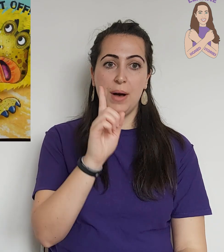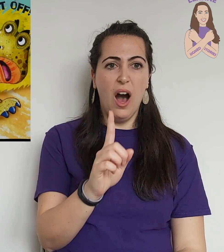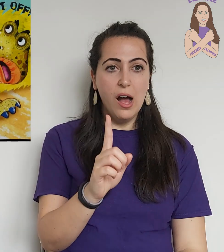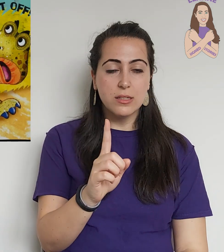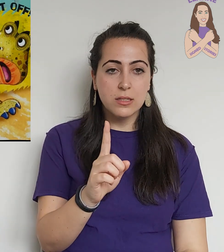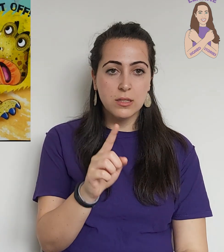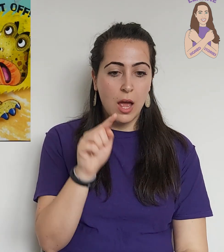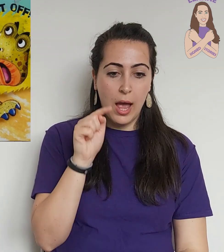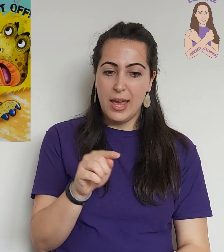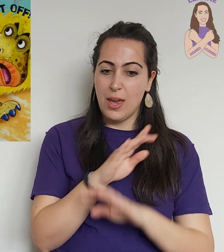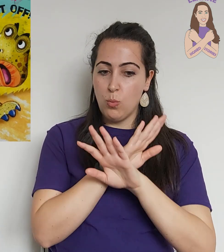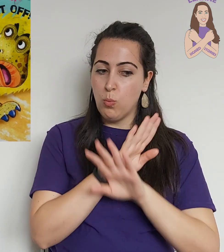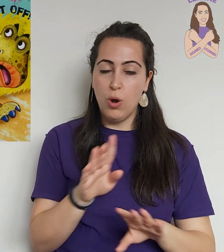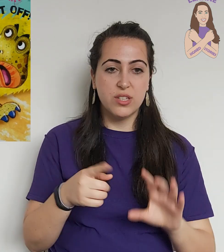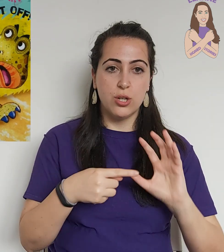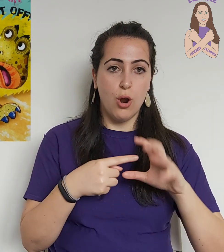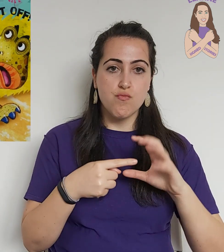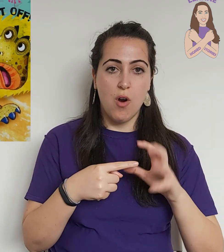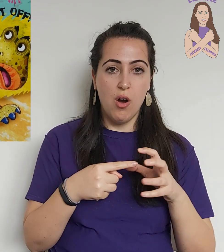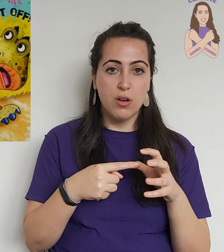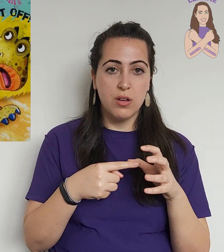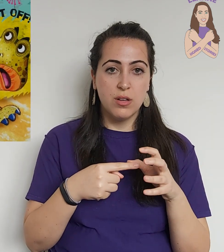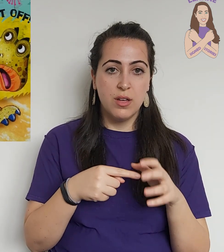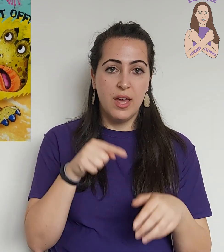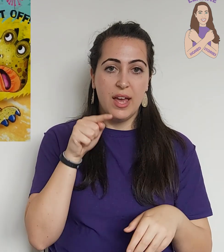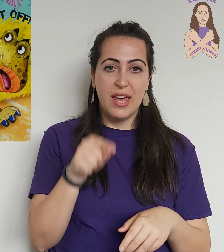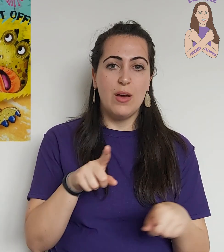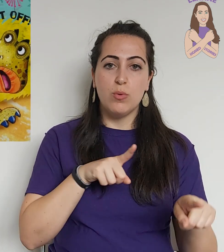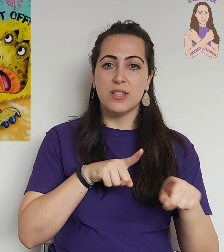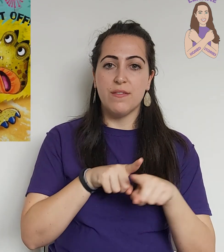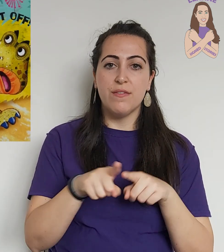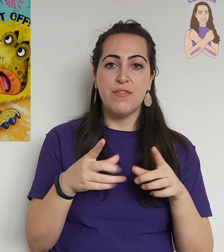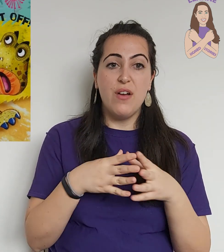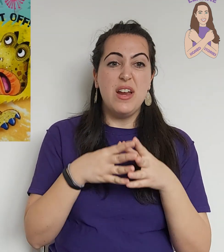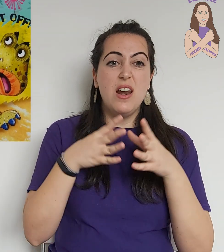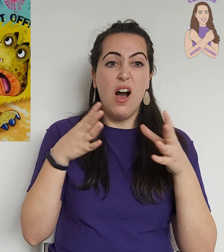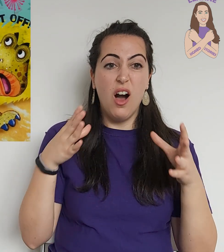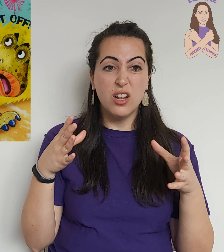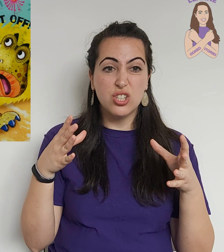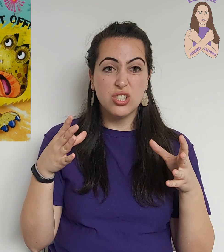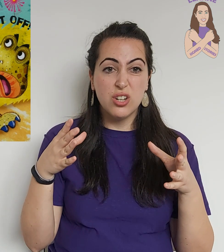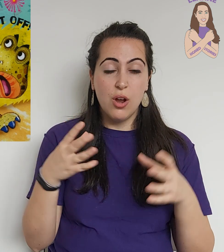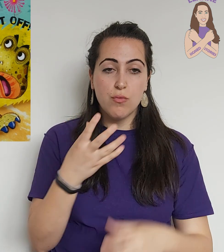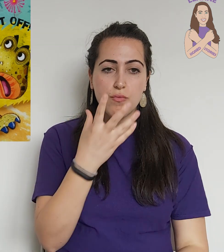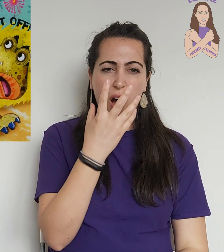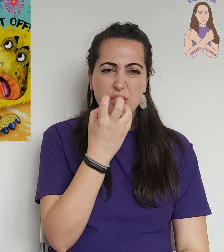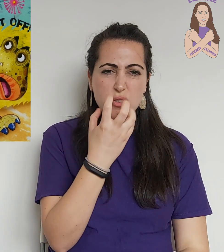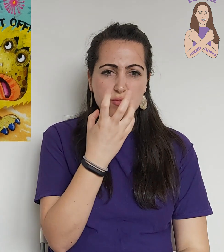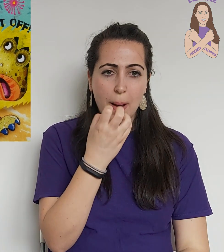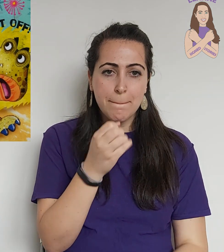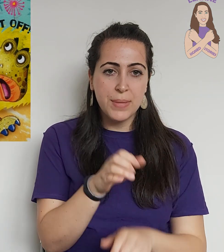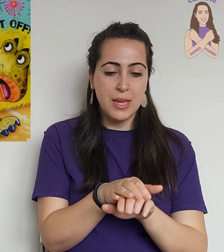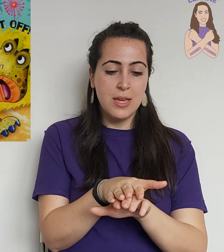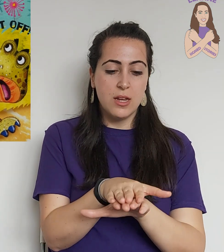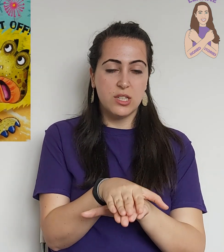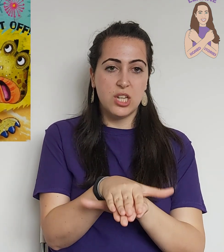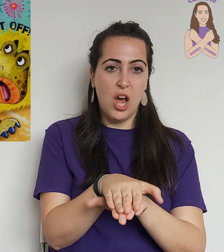But it wasn't a rock, it was a very large, rather grumpy